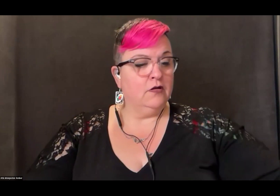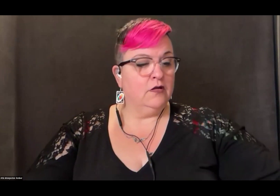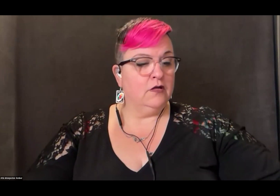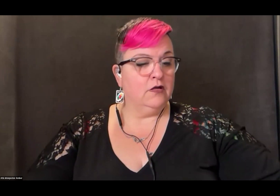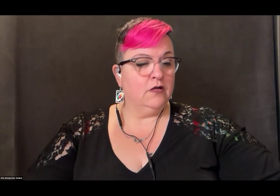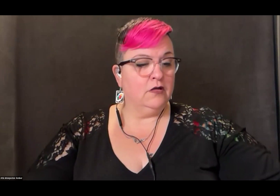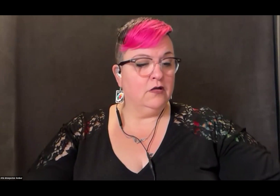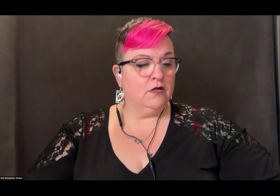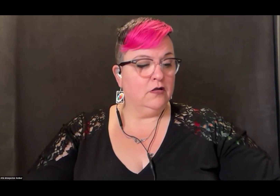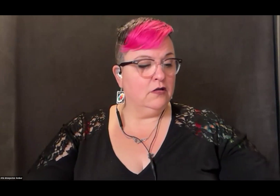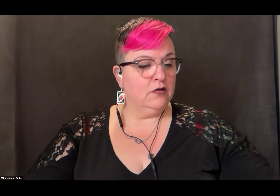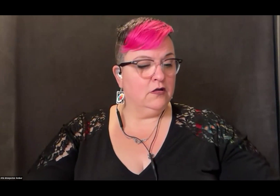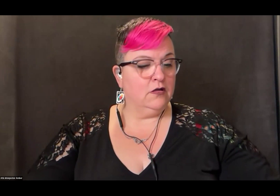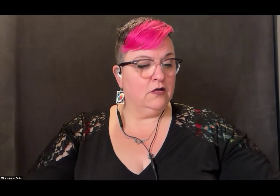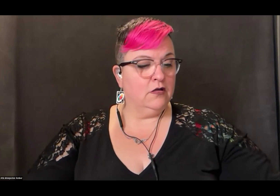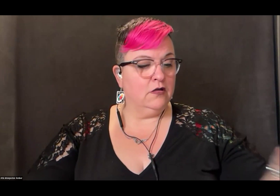Yeah.